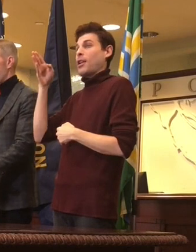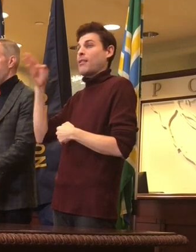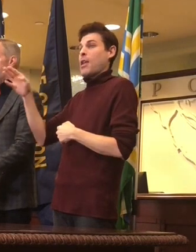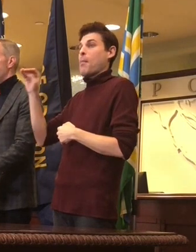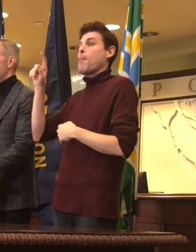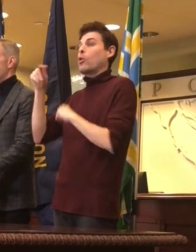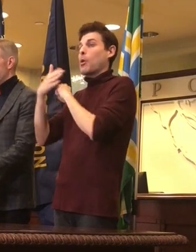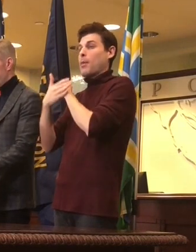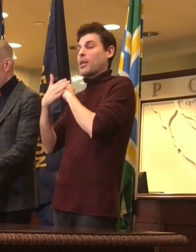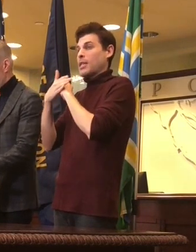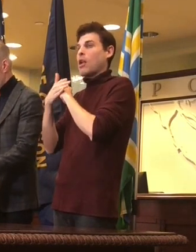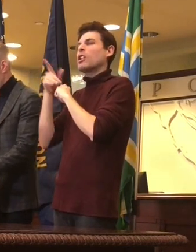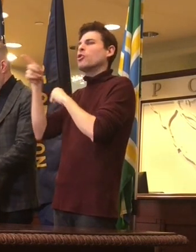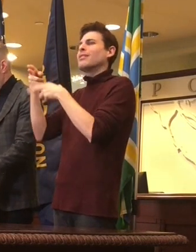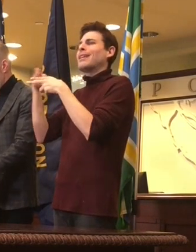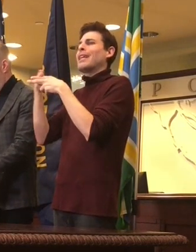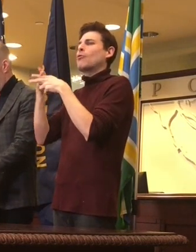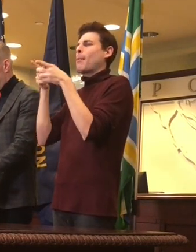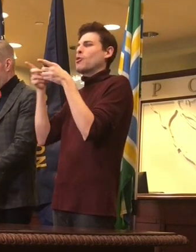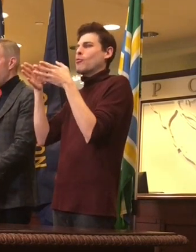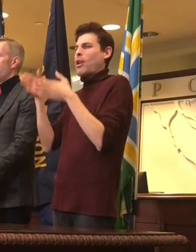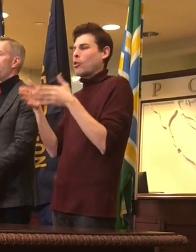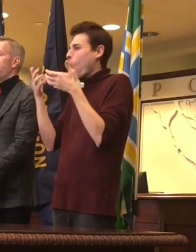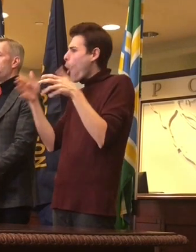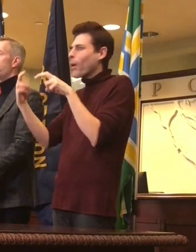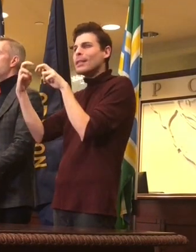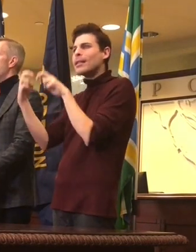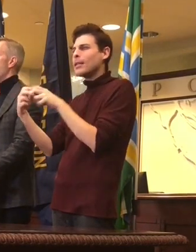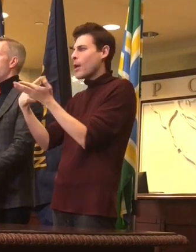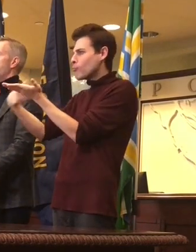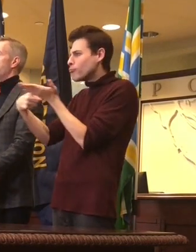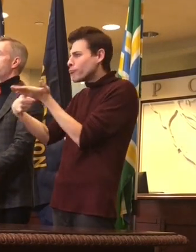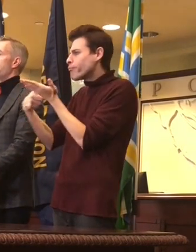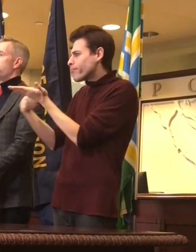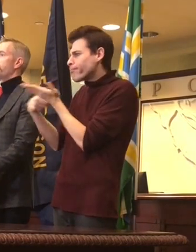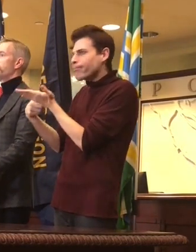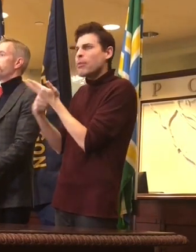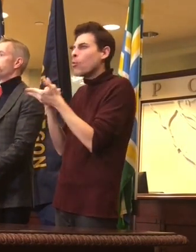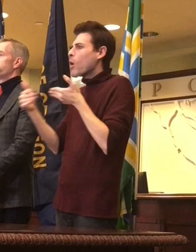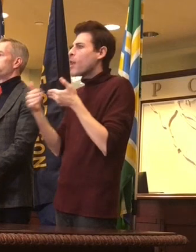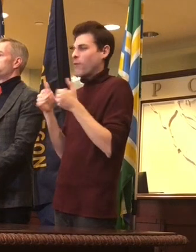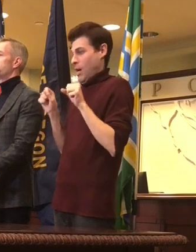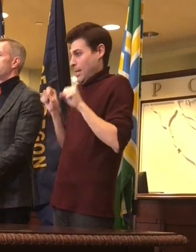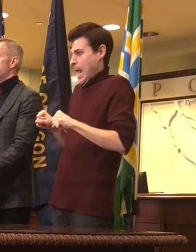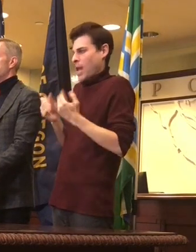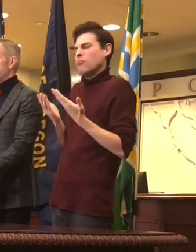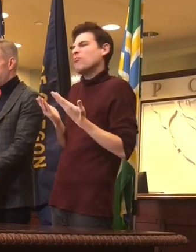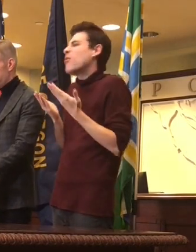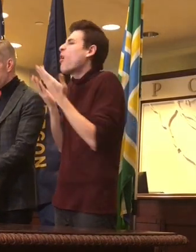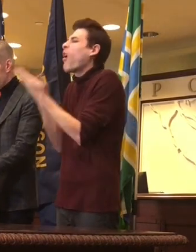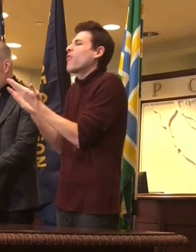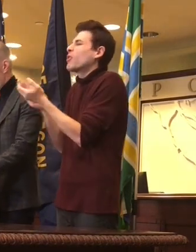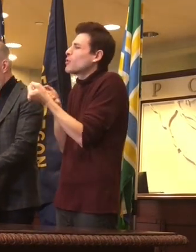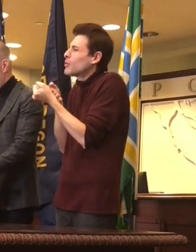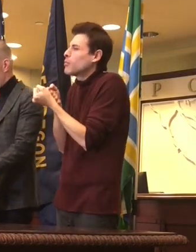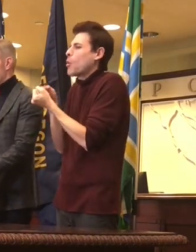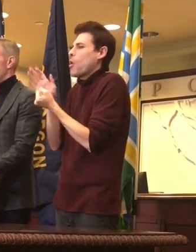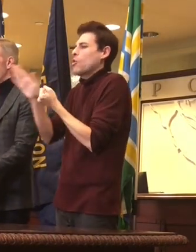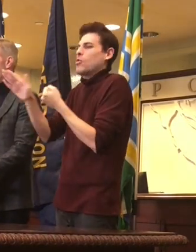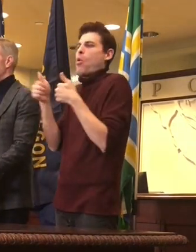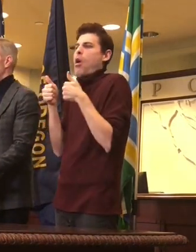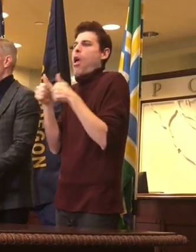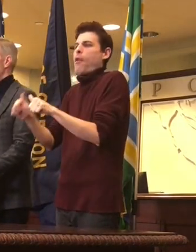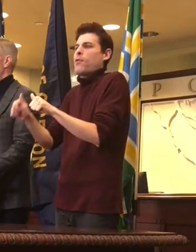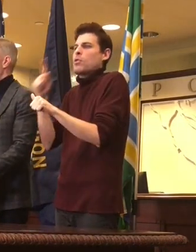Mental Health and Addiction Services, to offer whatever I can offer to assist in their sincere efforts